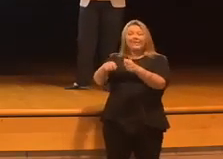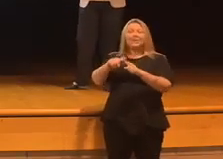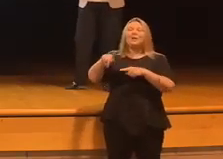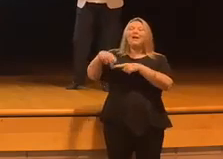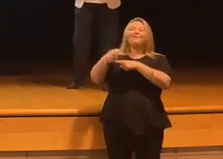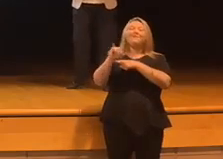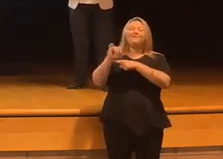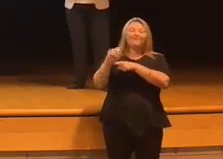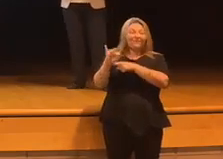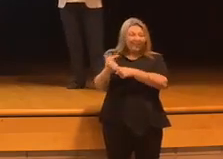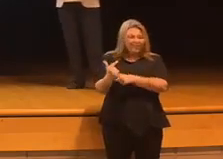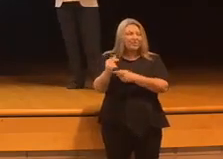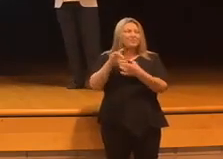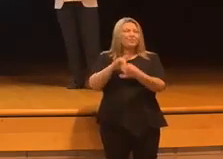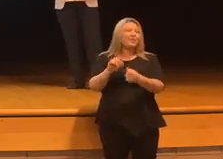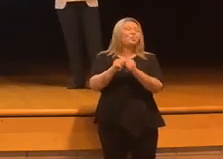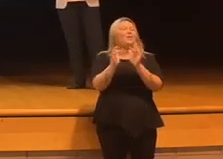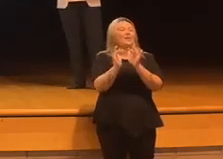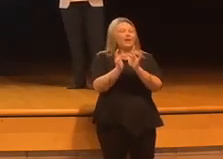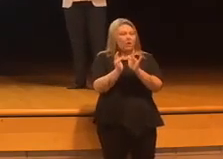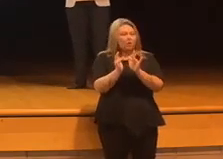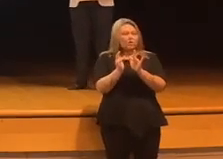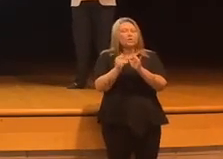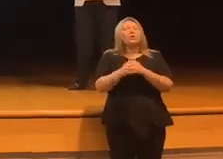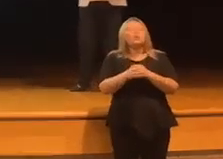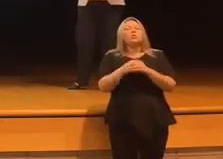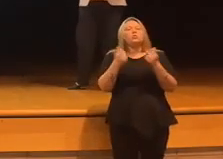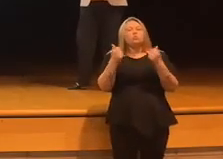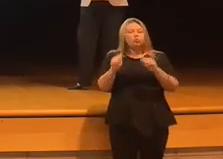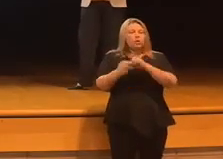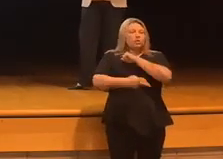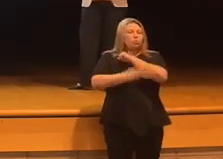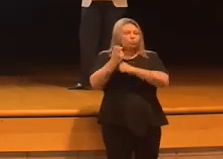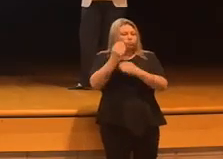F-I-S-H-I-N-G, like you're at the lake, but phishing in attempts, the